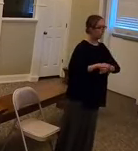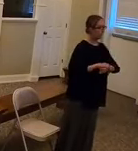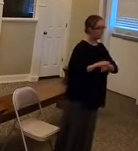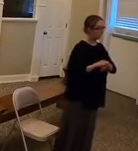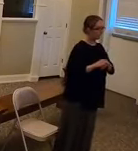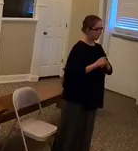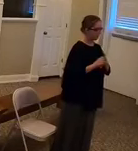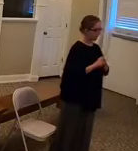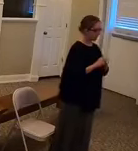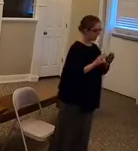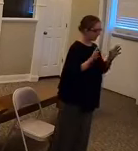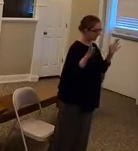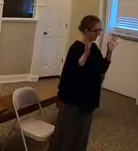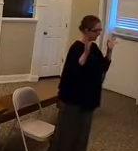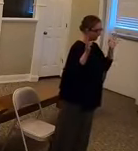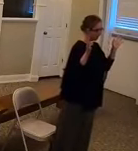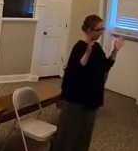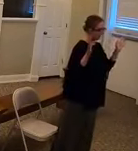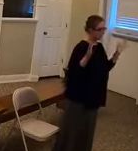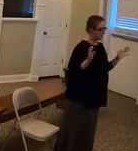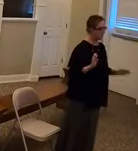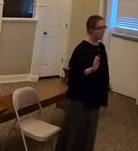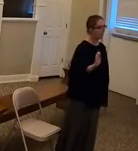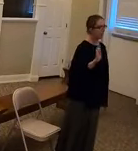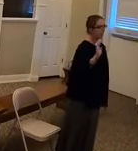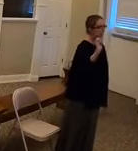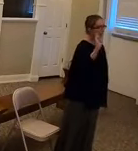Yes, Lord. Yes, Lord. Yes, Lord.